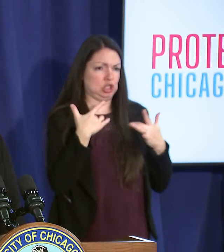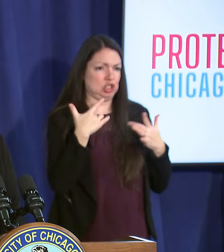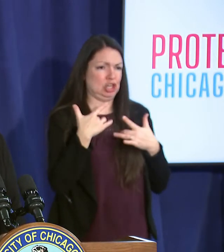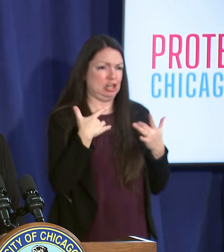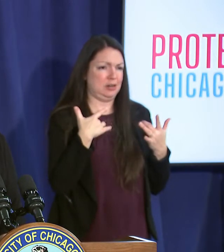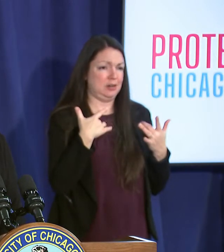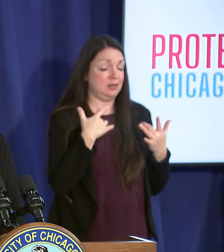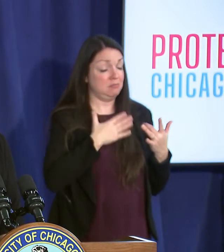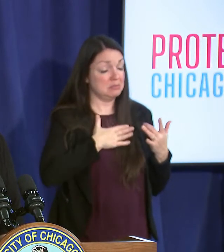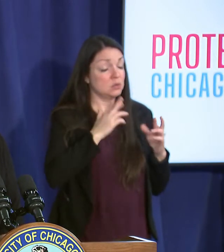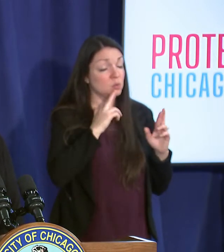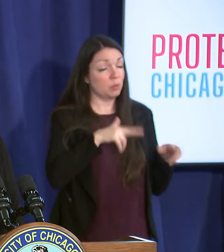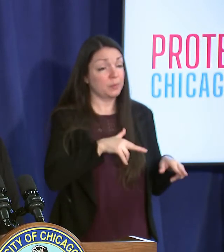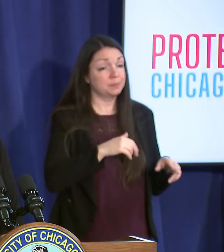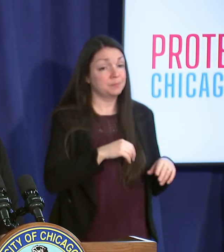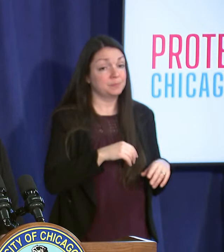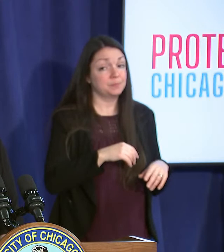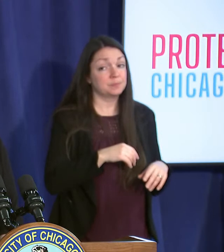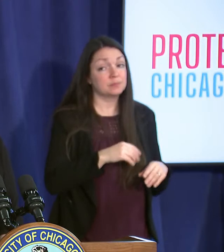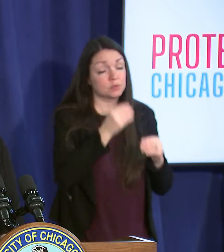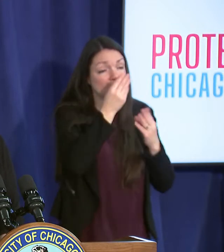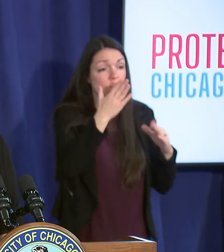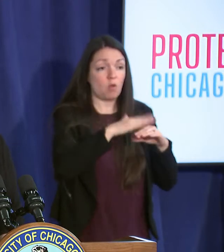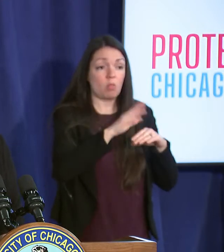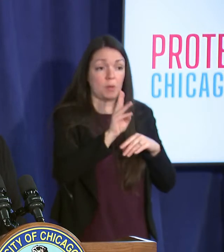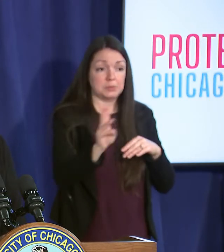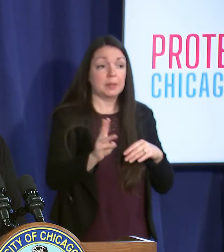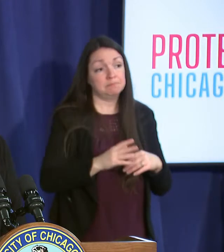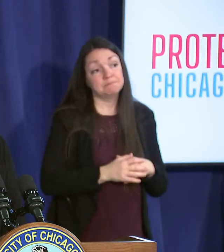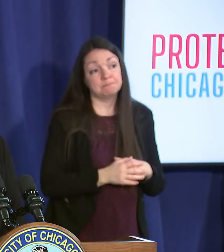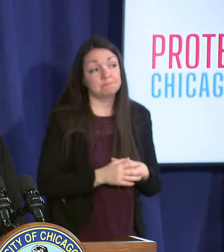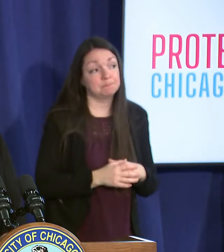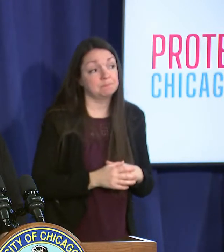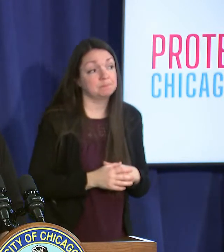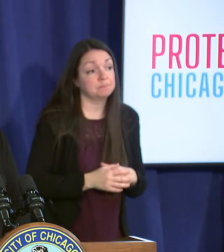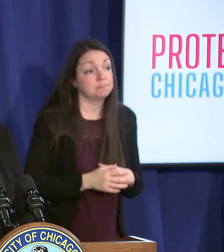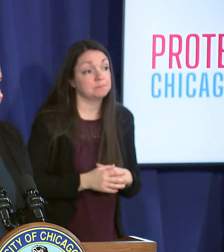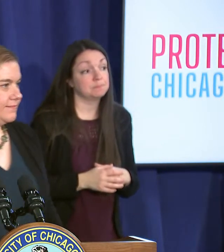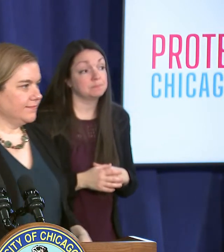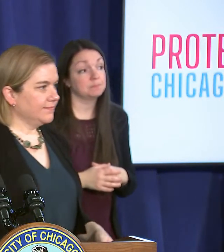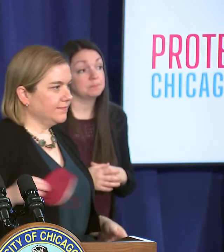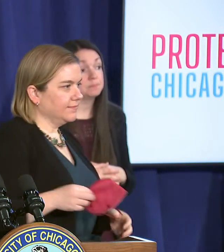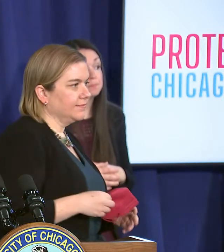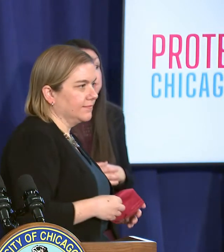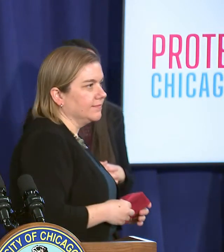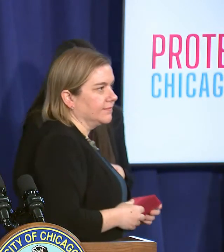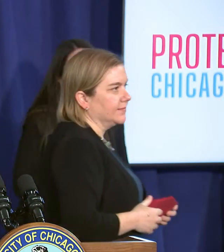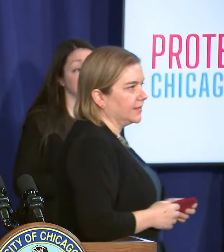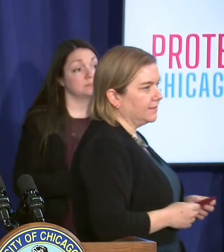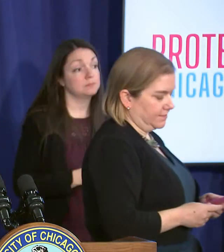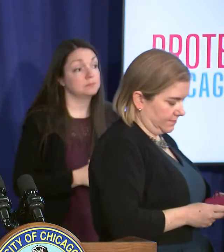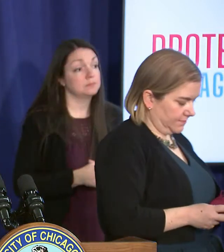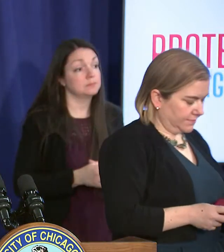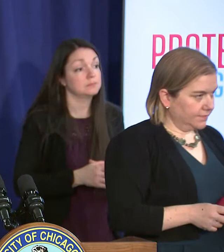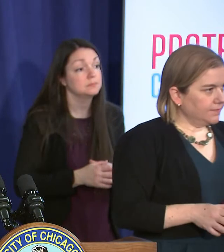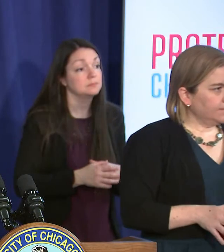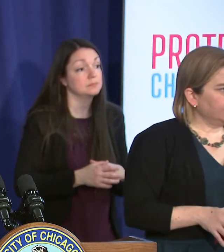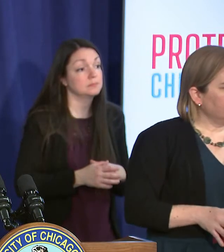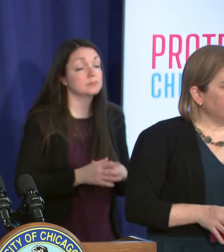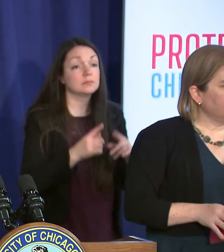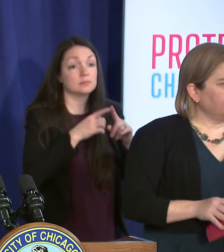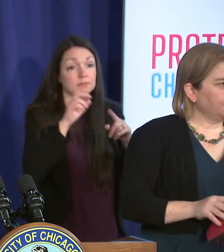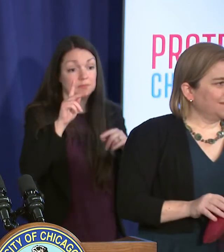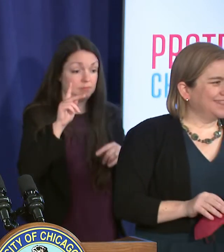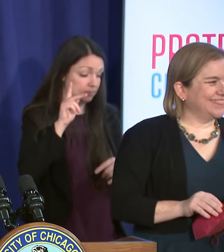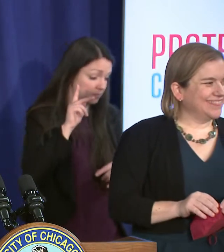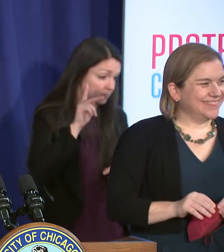we would like them to report that. And there's information on the website for how to do that. Yeah, Aaron Gator's going to ask a question for Black Law. Okay. And Kelly